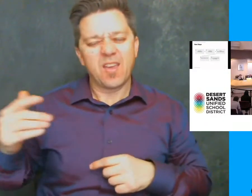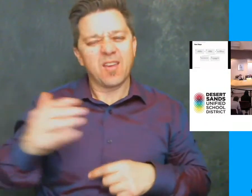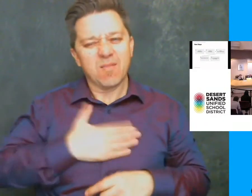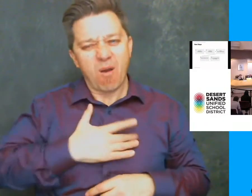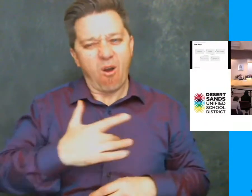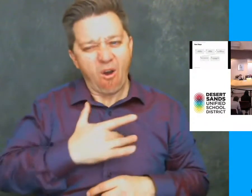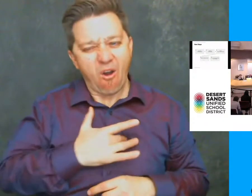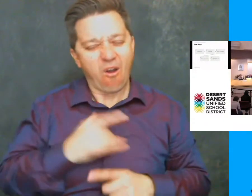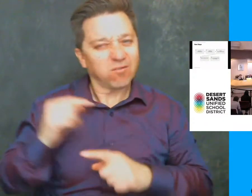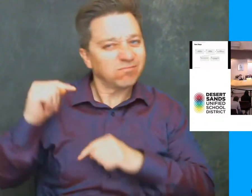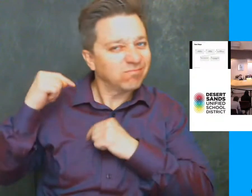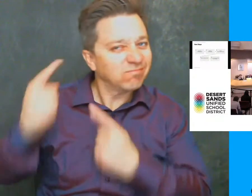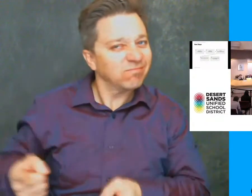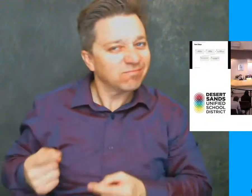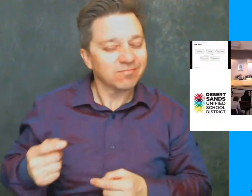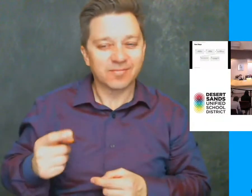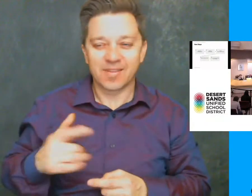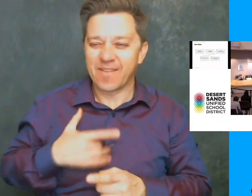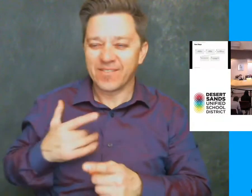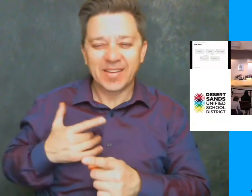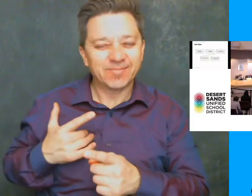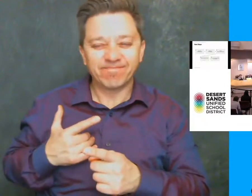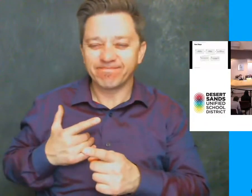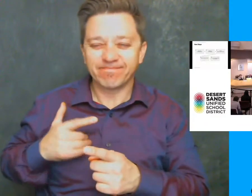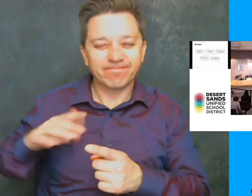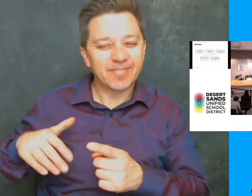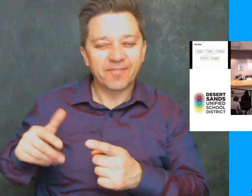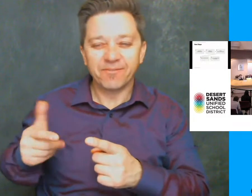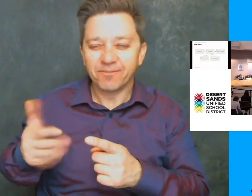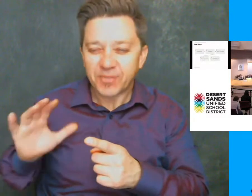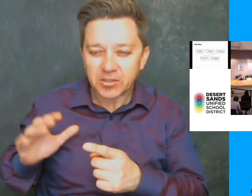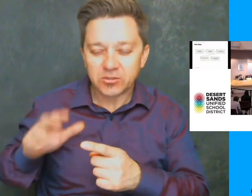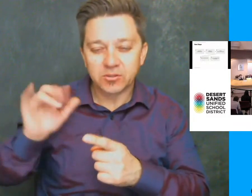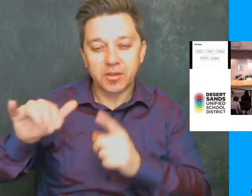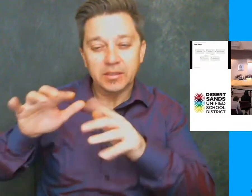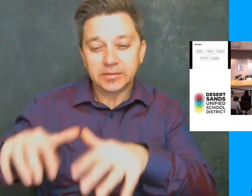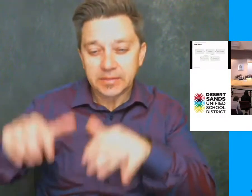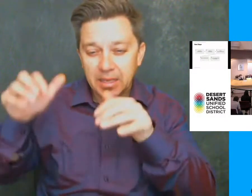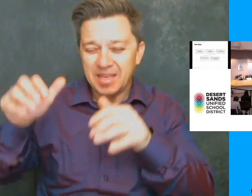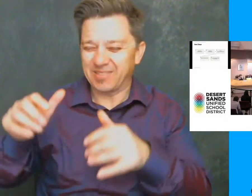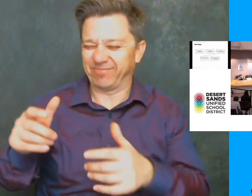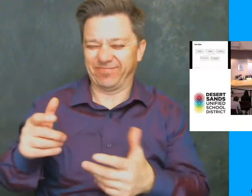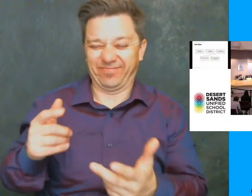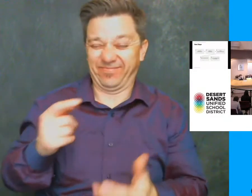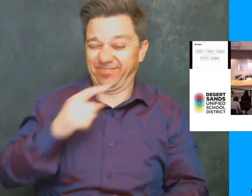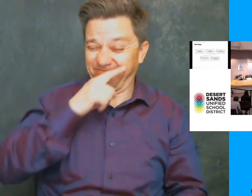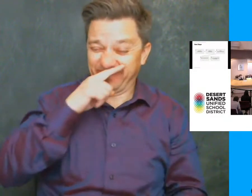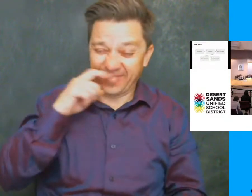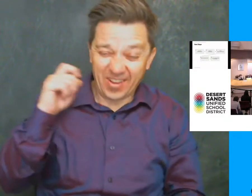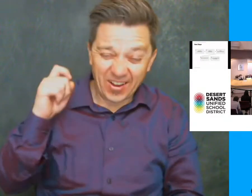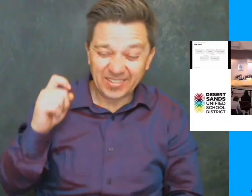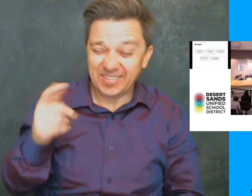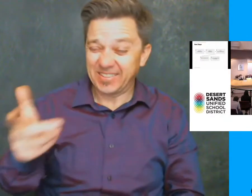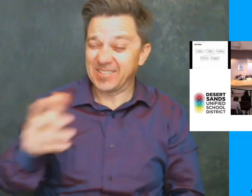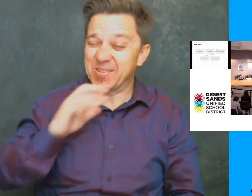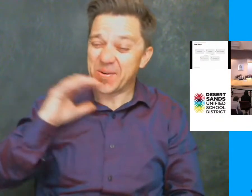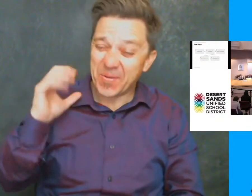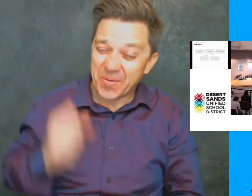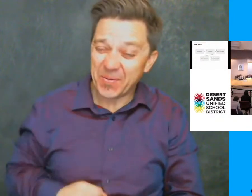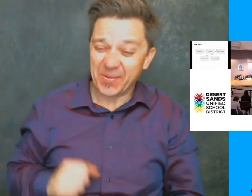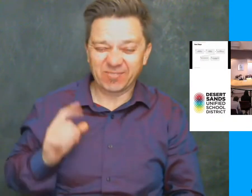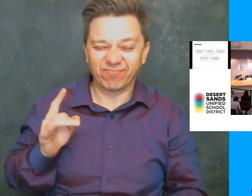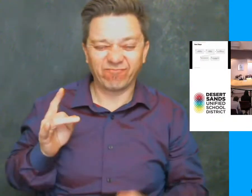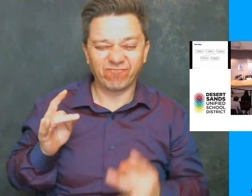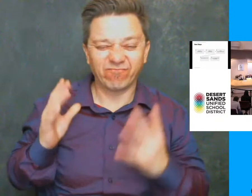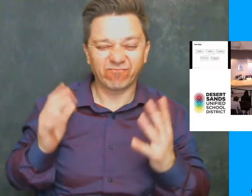that I feel like it's not complete. I feel like that stadium is just, it's an eyesore, it's a dinosaur, it's horrible.